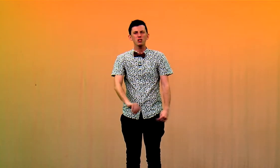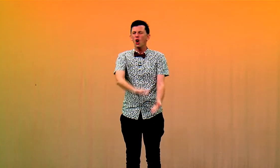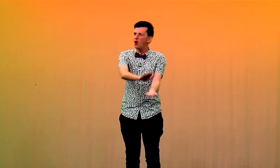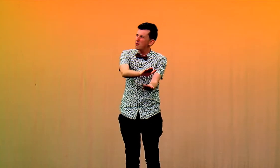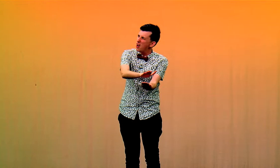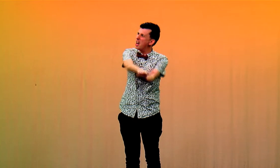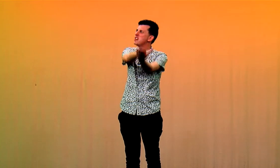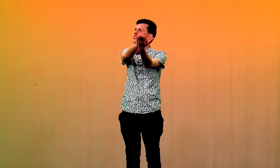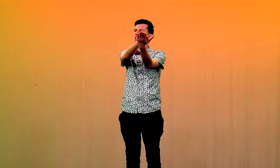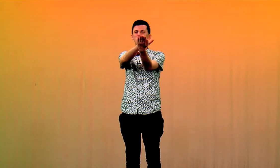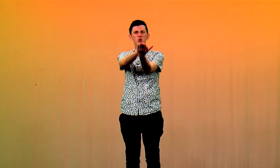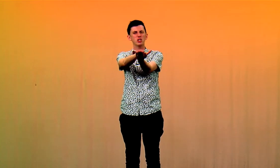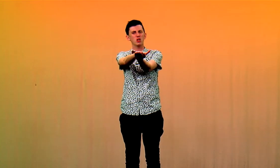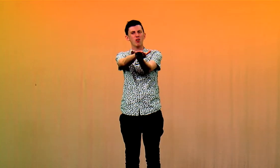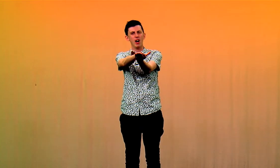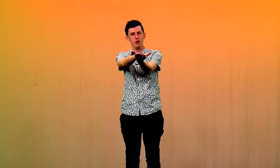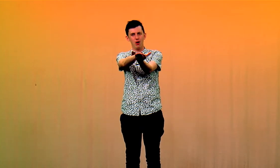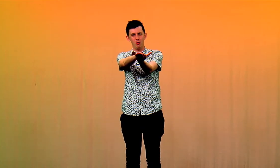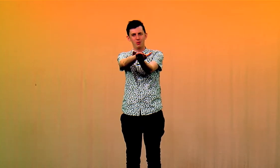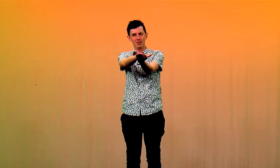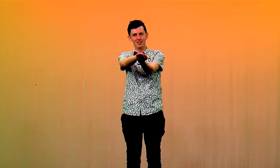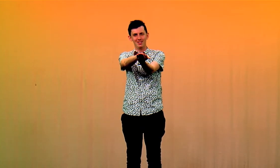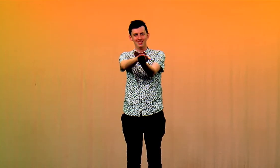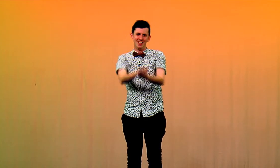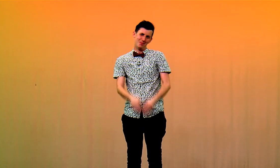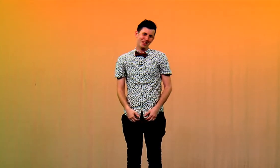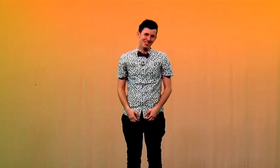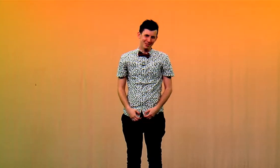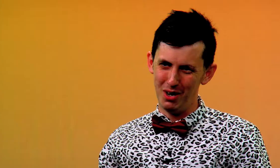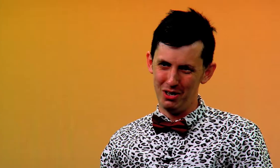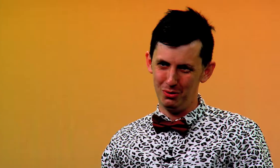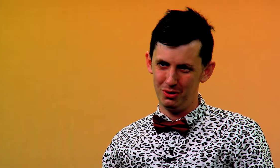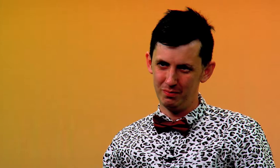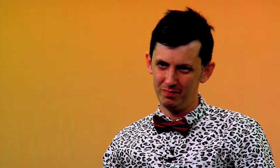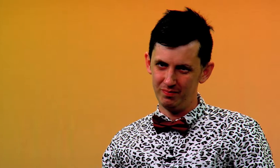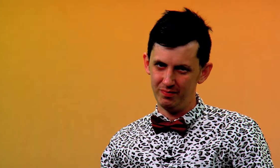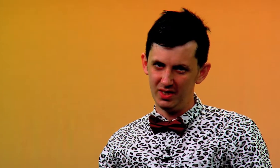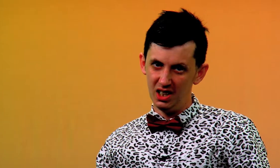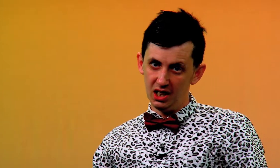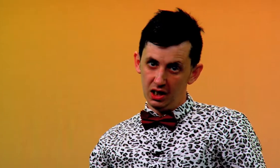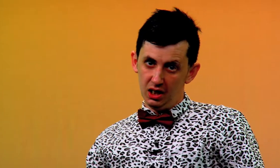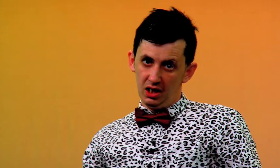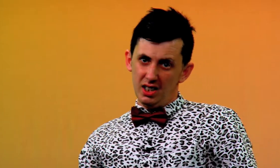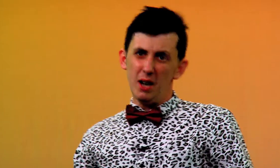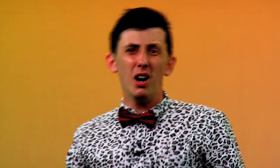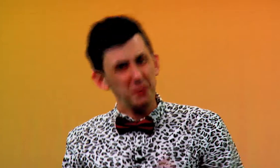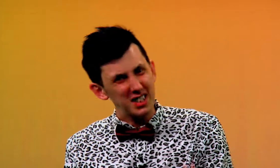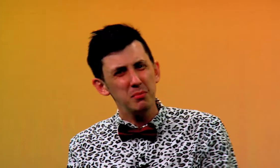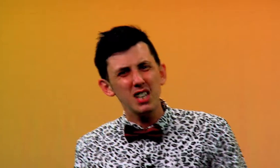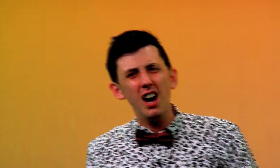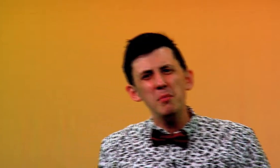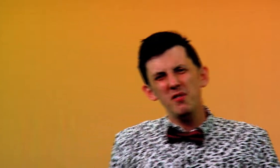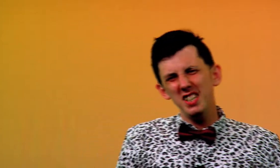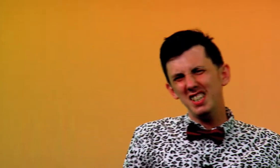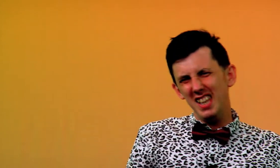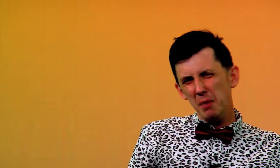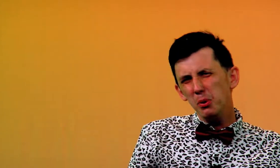of any creature I know. And Monkey smiled. Now, after some time of eating the apples,